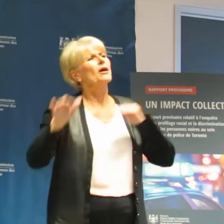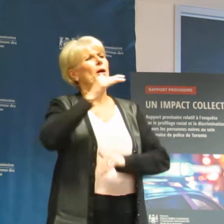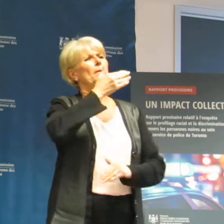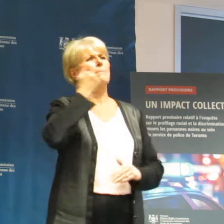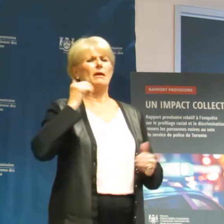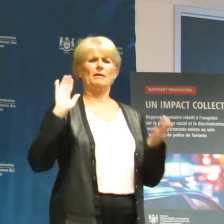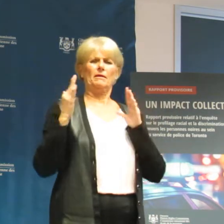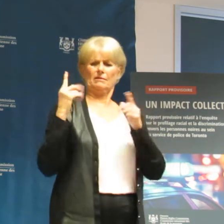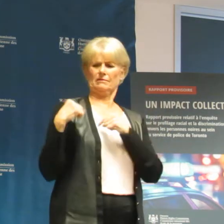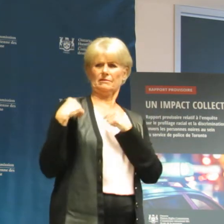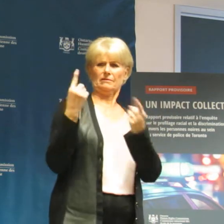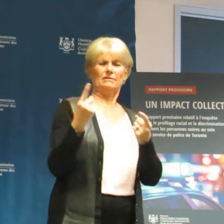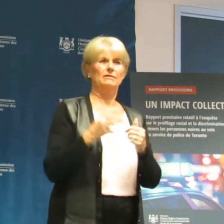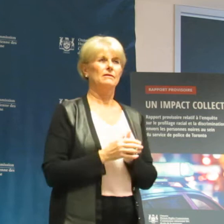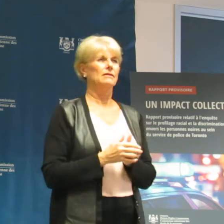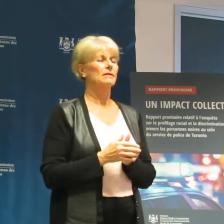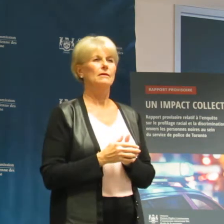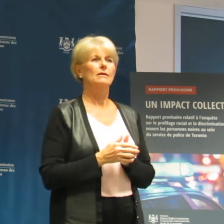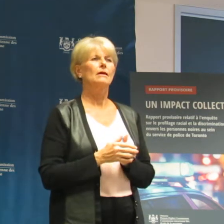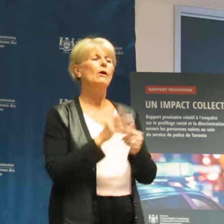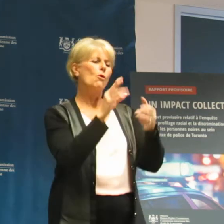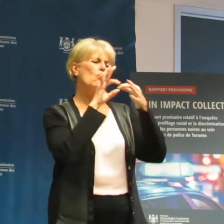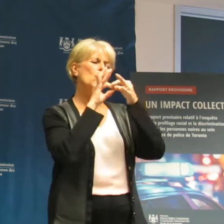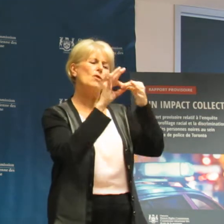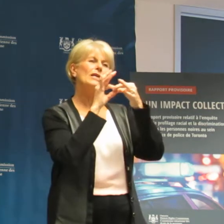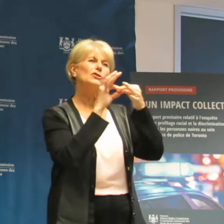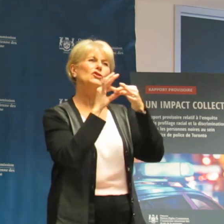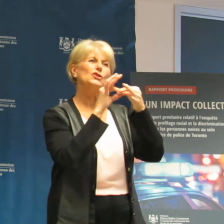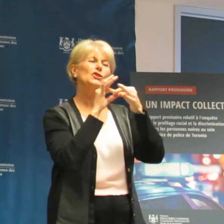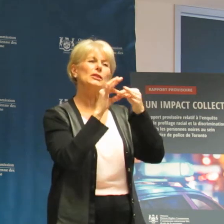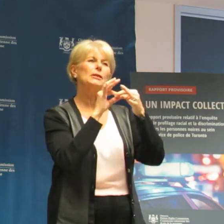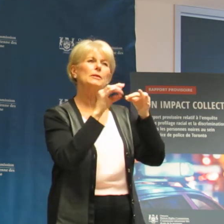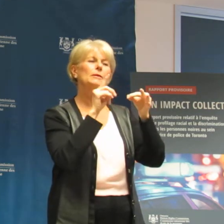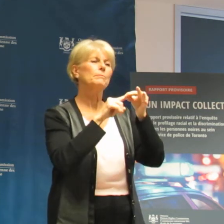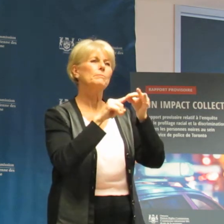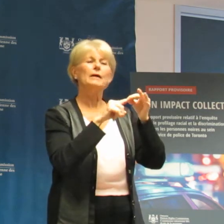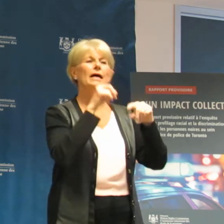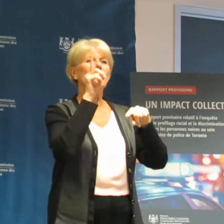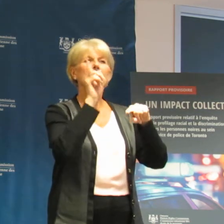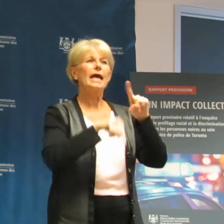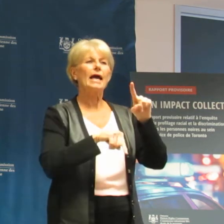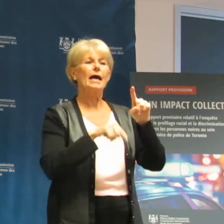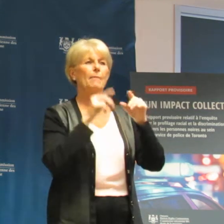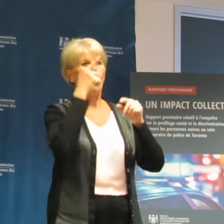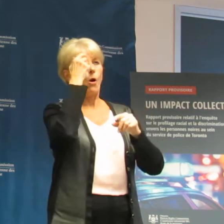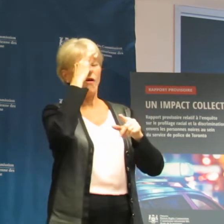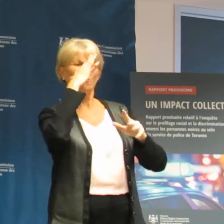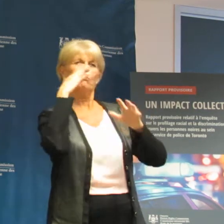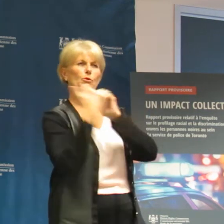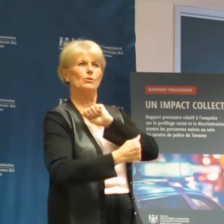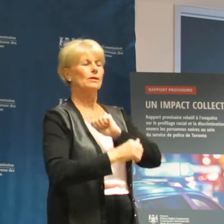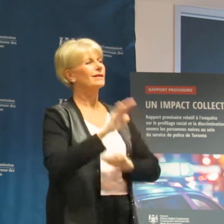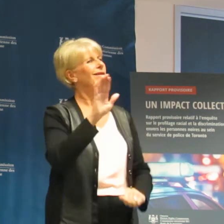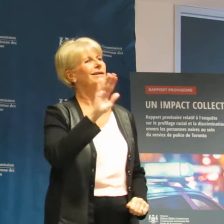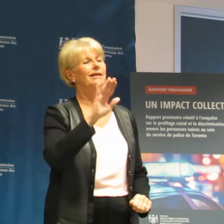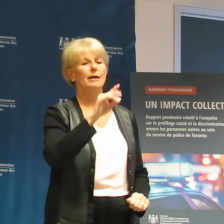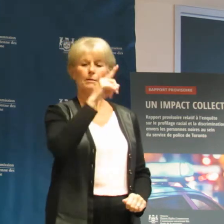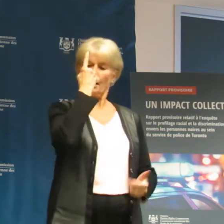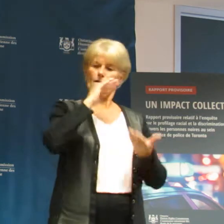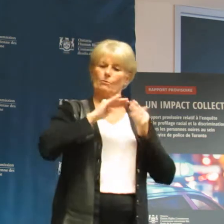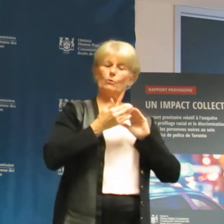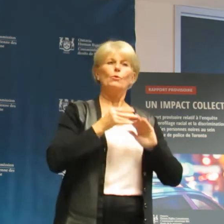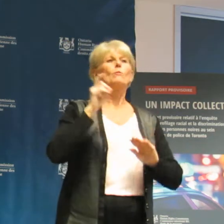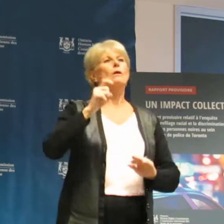they have been doing. Relationships can never be built on brutality. The black community must